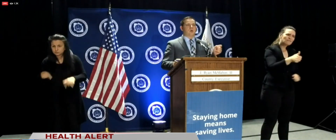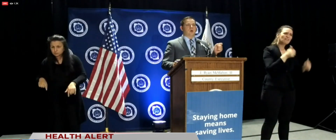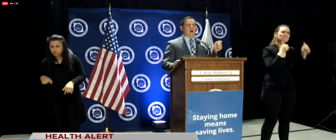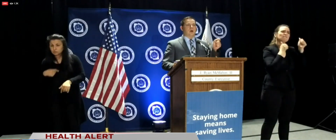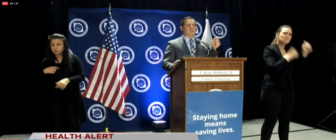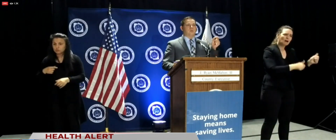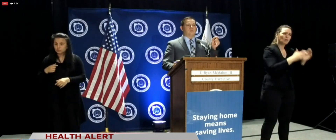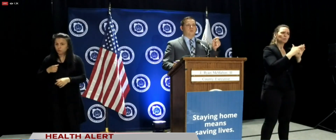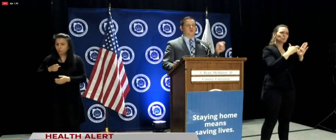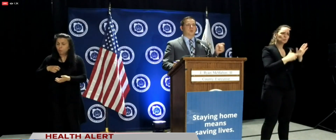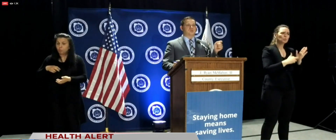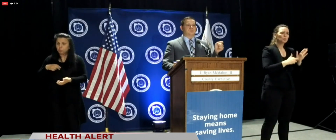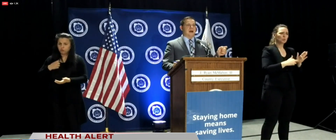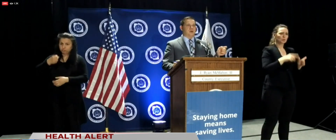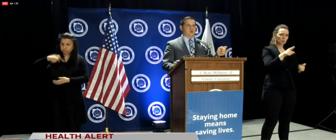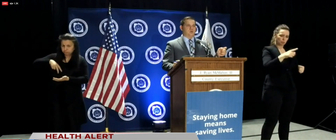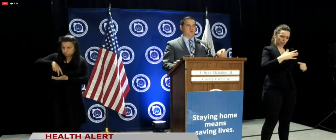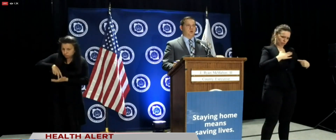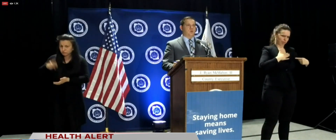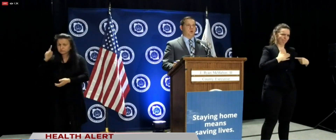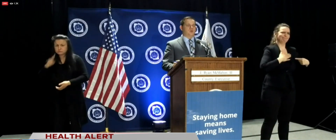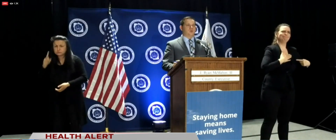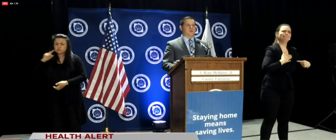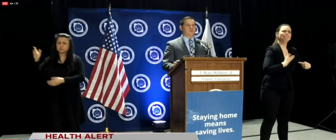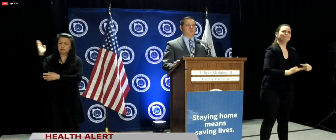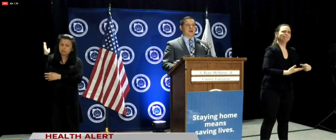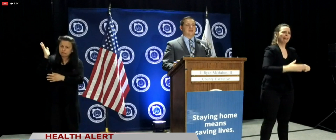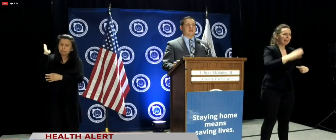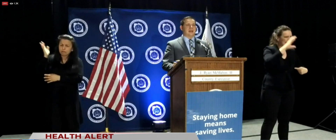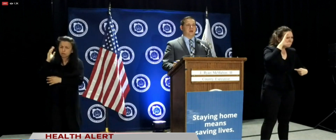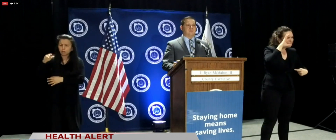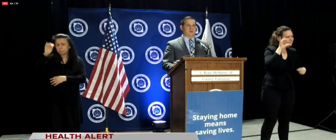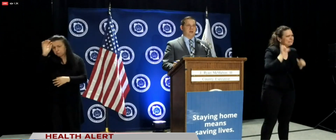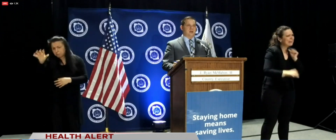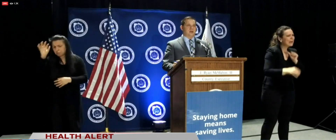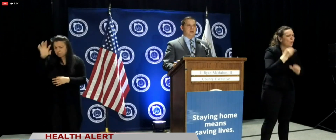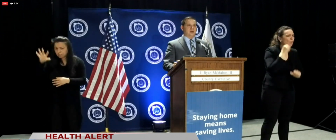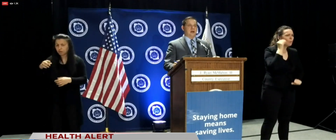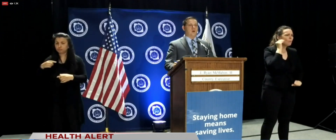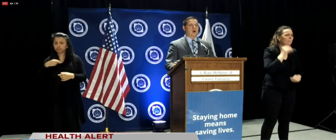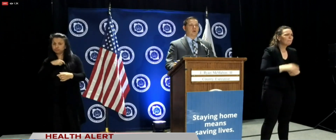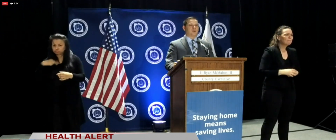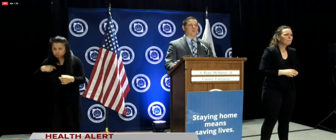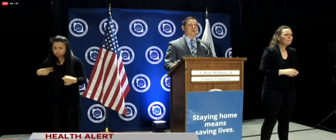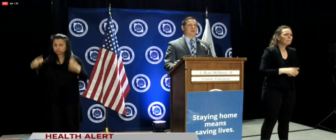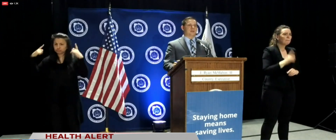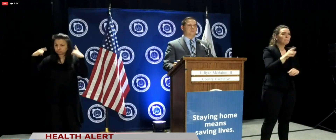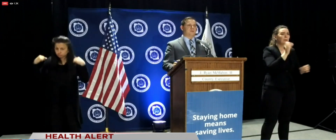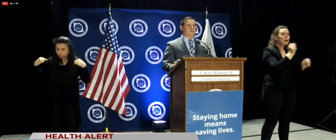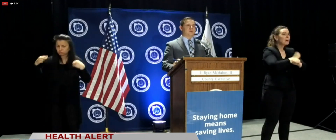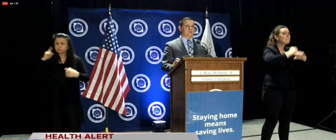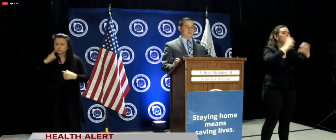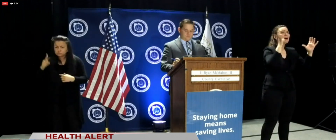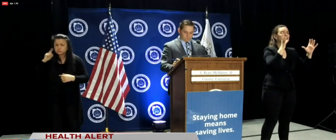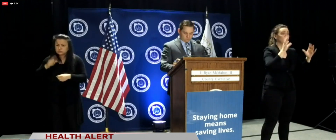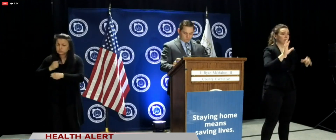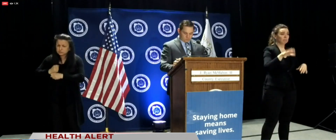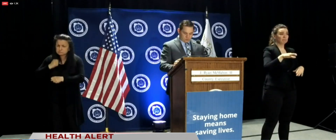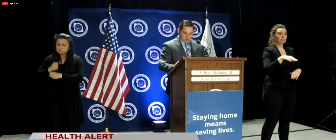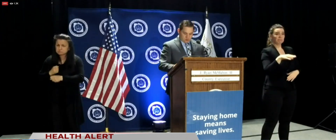about our first responders who are doing direct care every day and how hard they're working to keep everybody